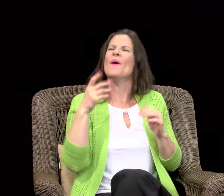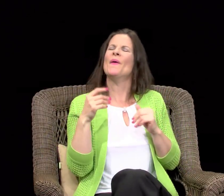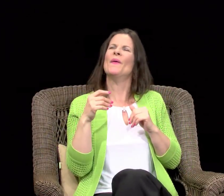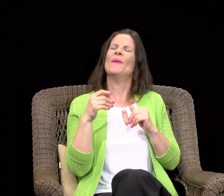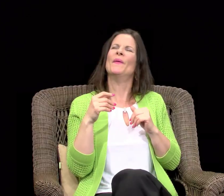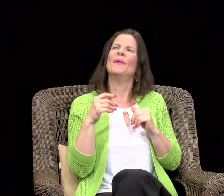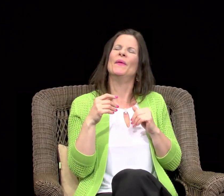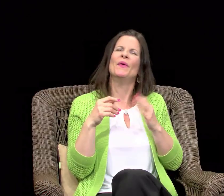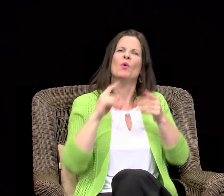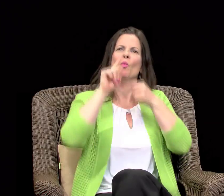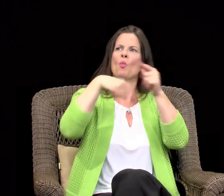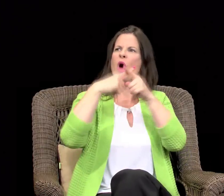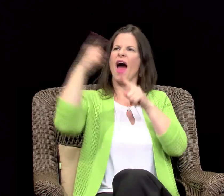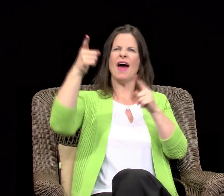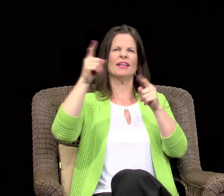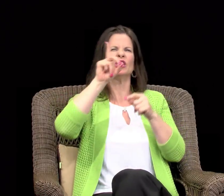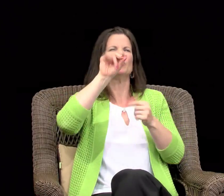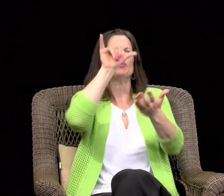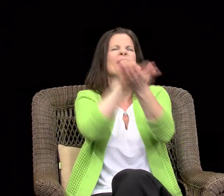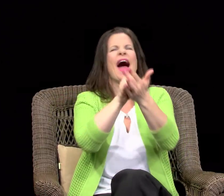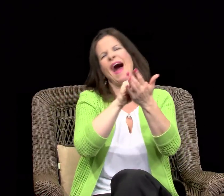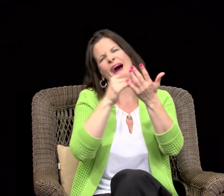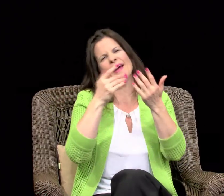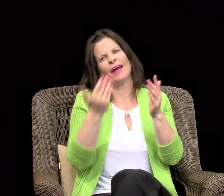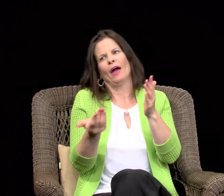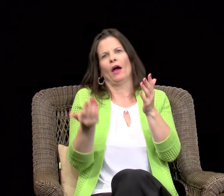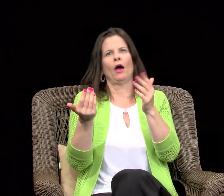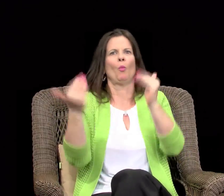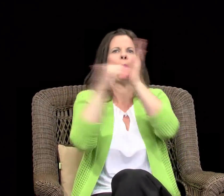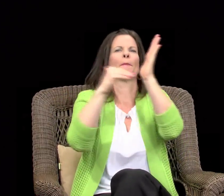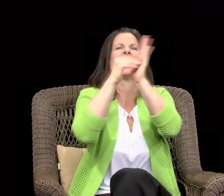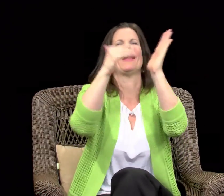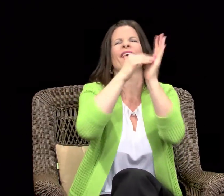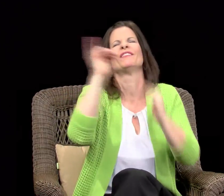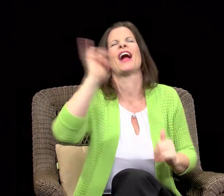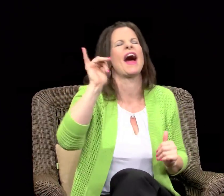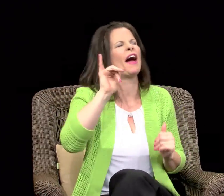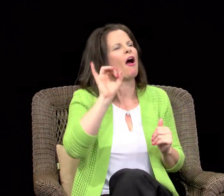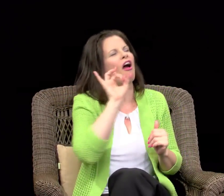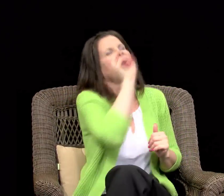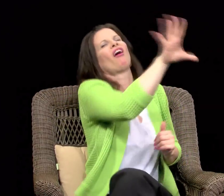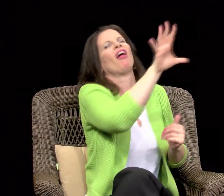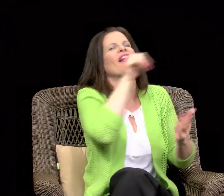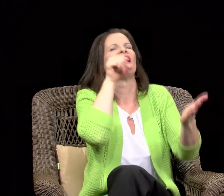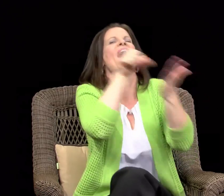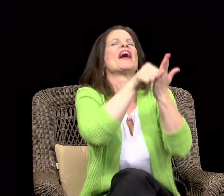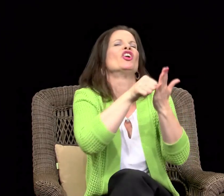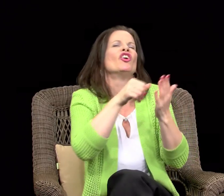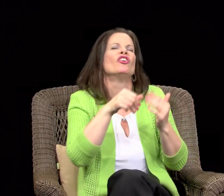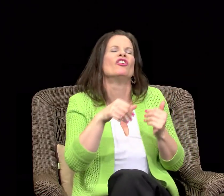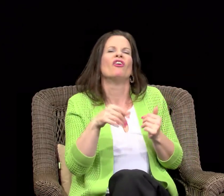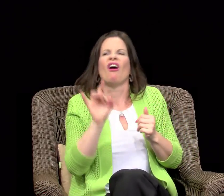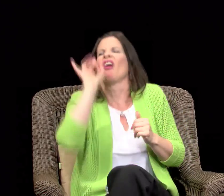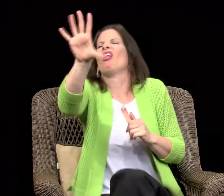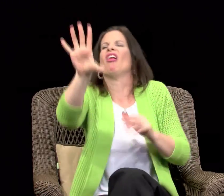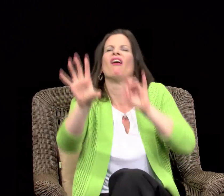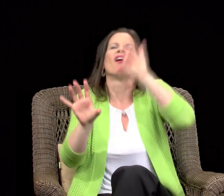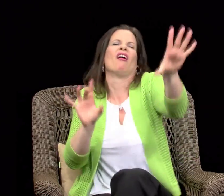raw wounds. And that problem has not stopped. It has not gone away. It's repeated, like in this